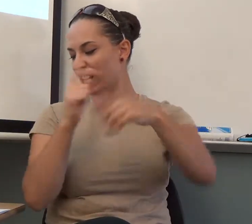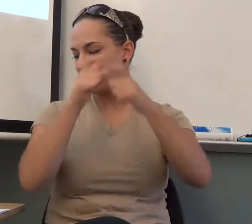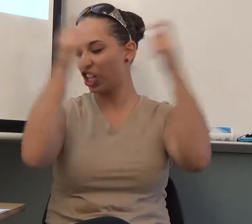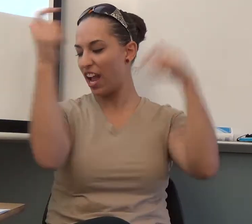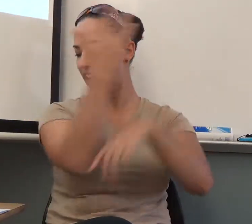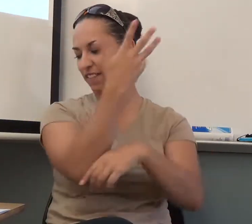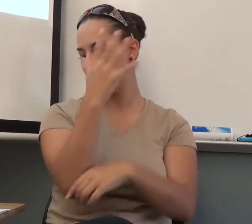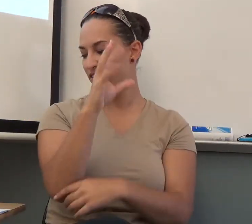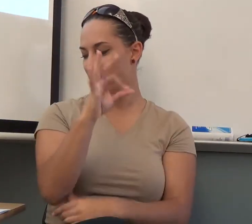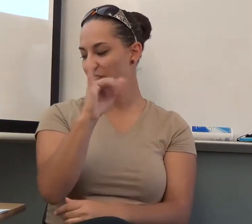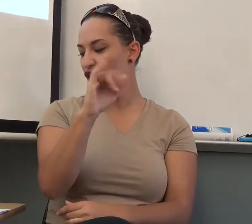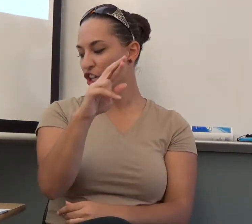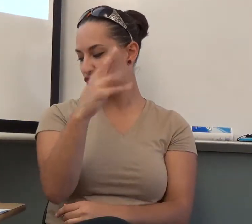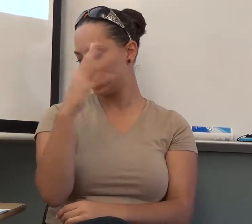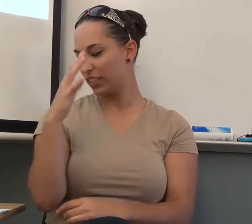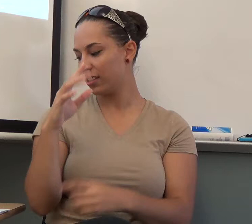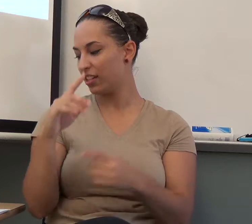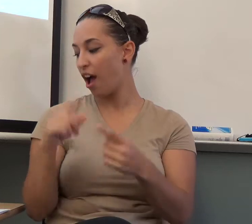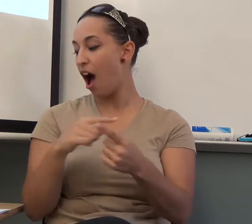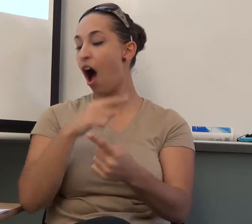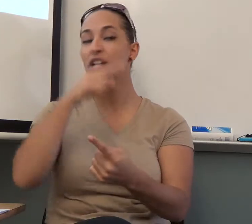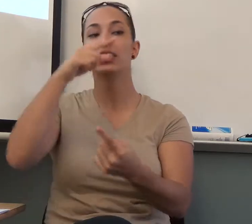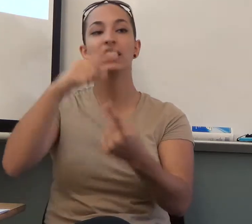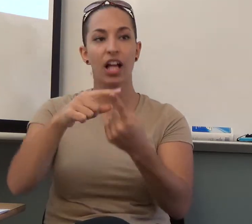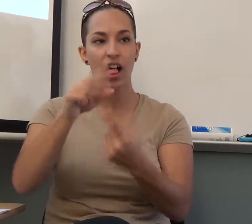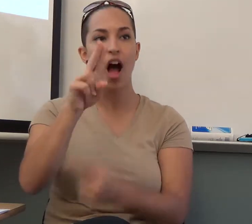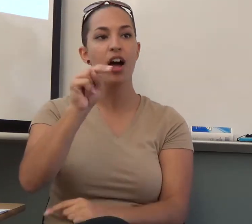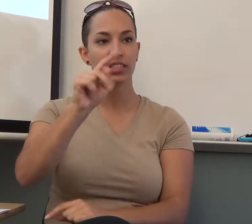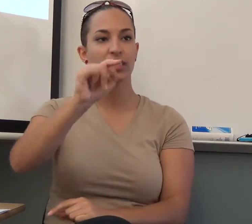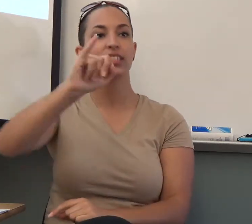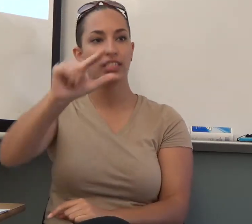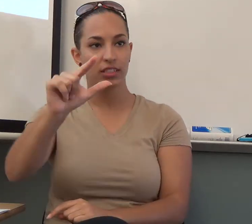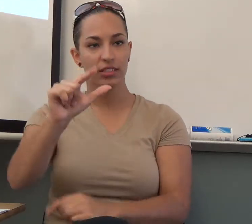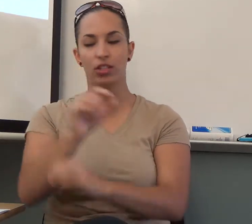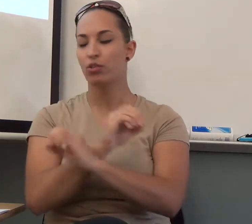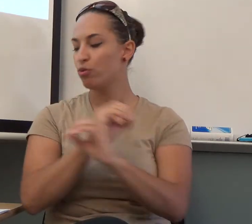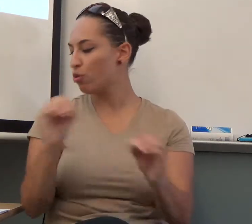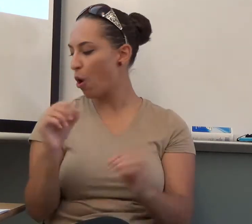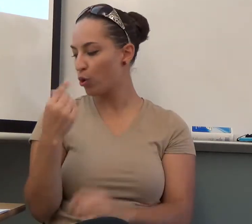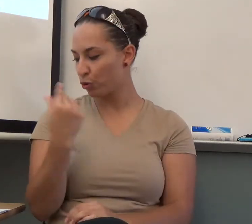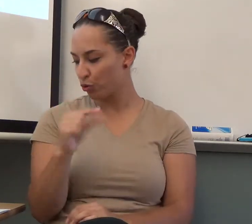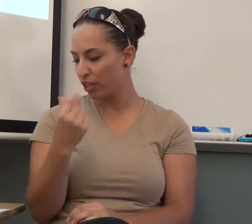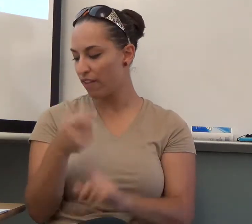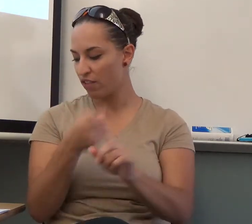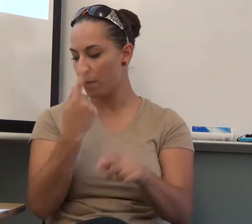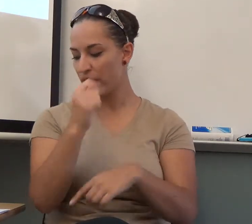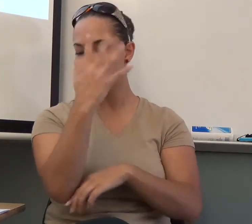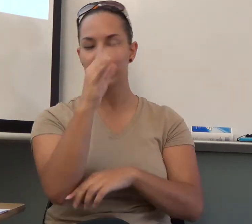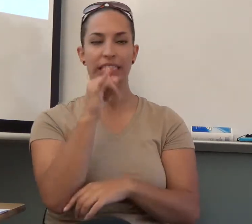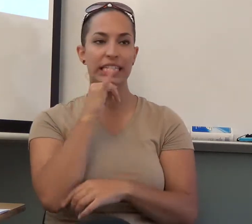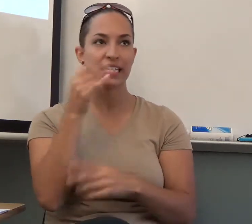right, until no green from the tree is visible. Well done. If you guys go to